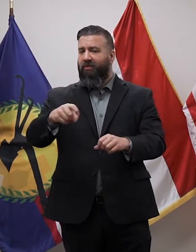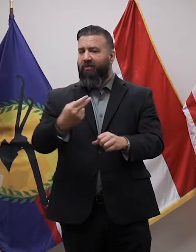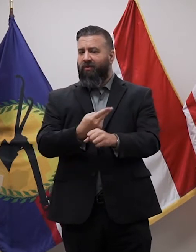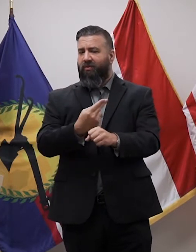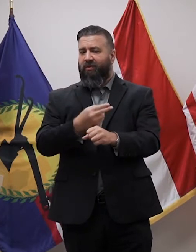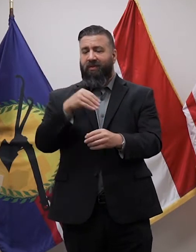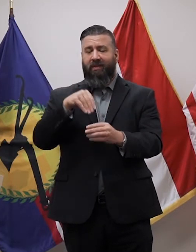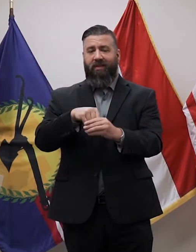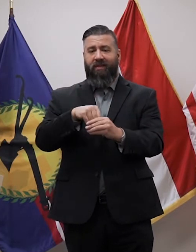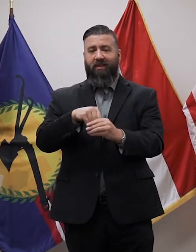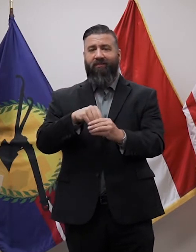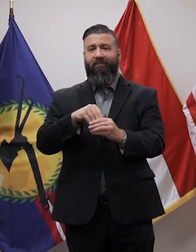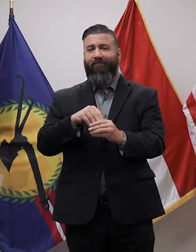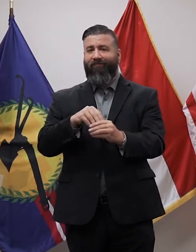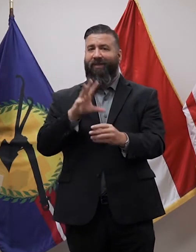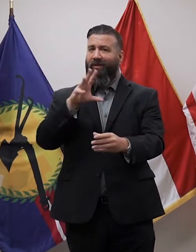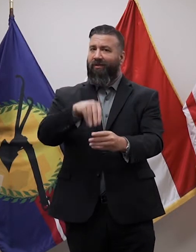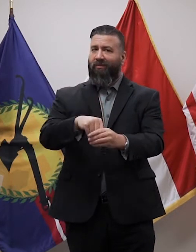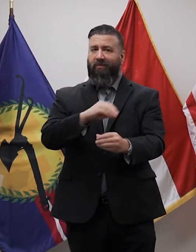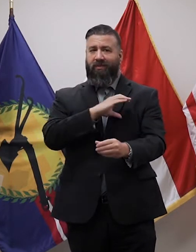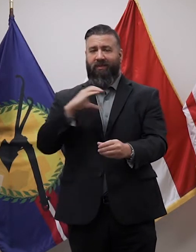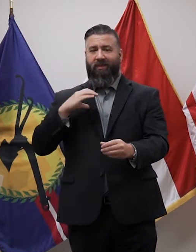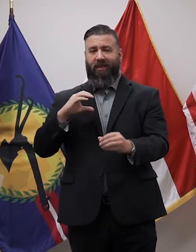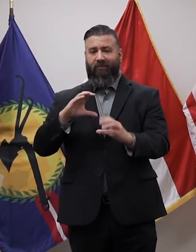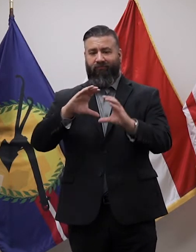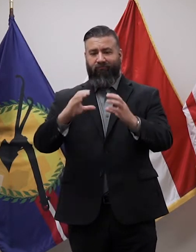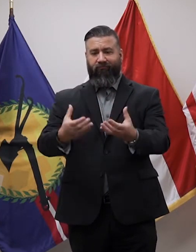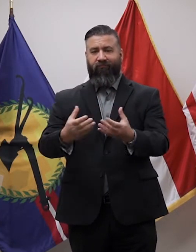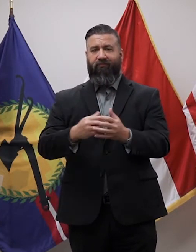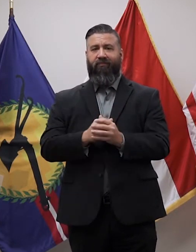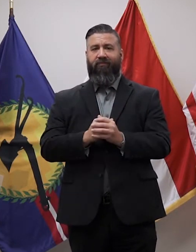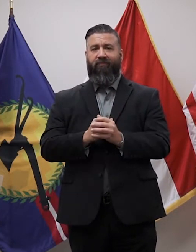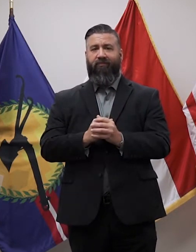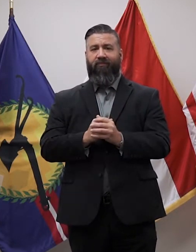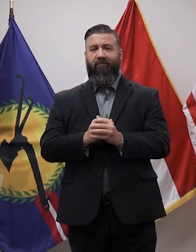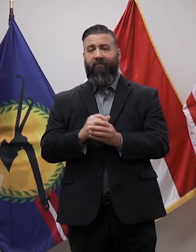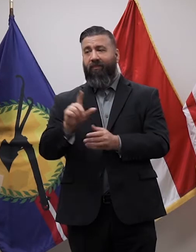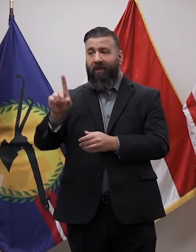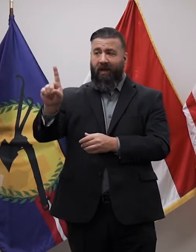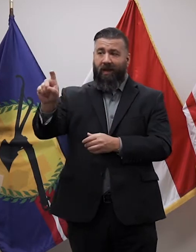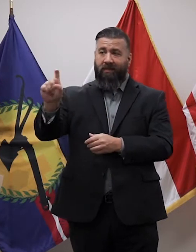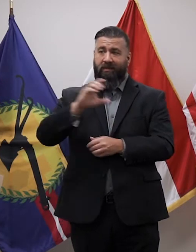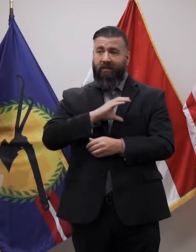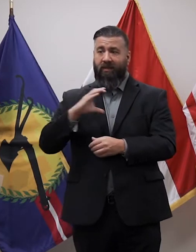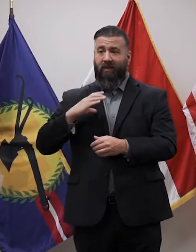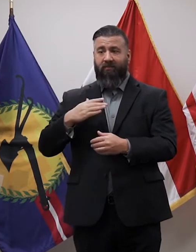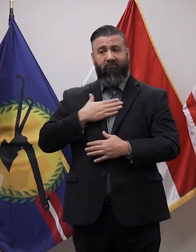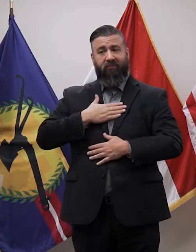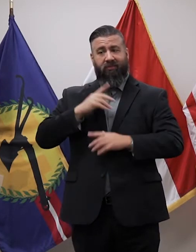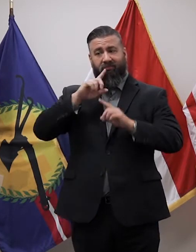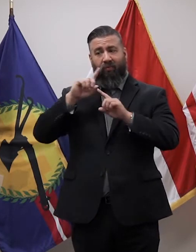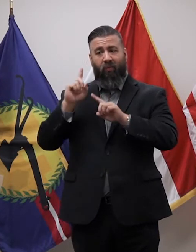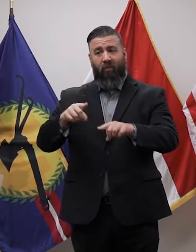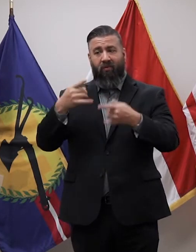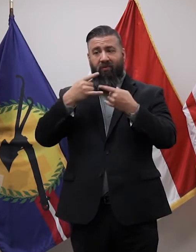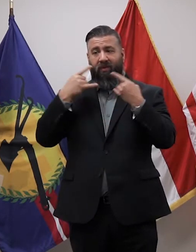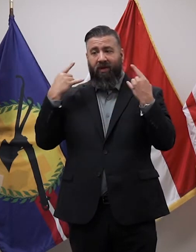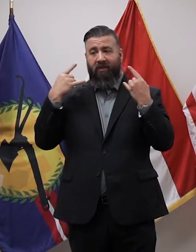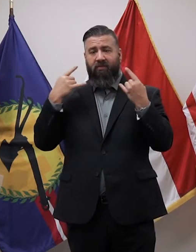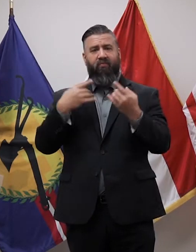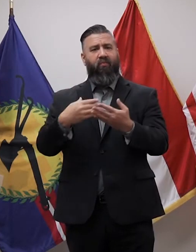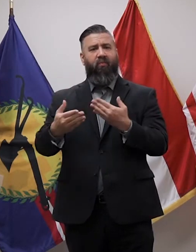including the council chambers. I have asked the council to take up a mask order in whatever form it thinks the